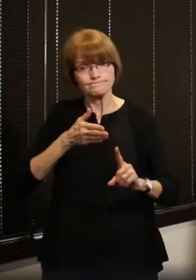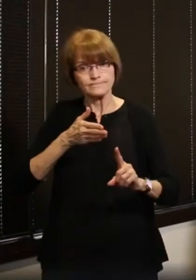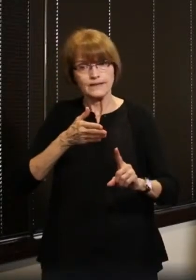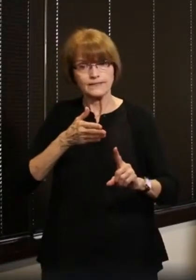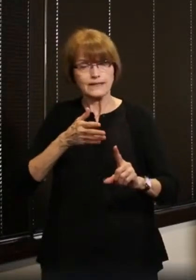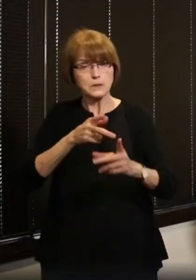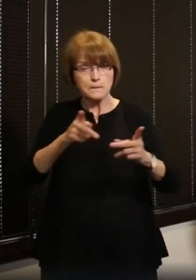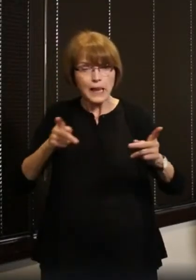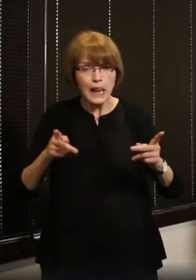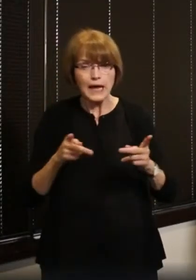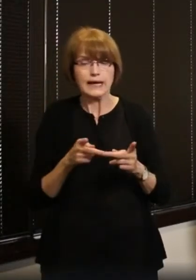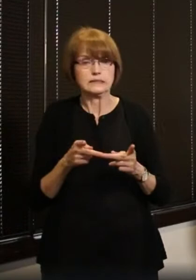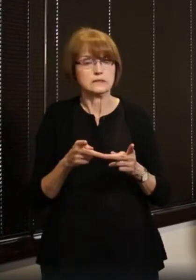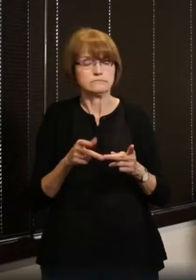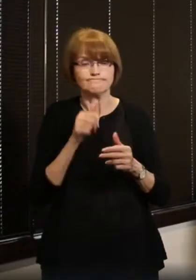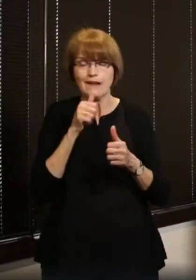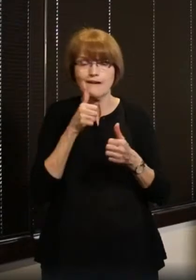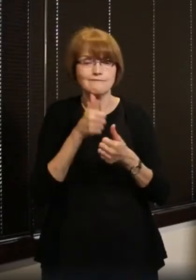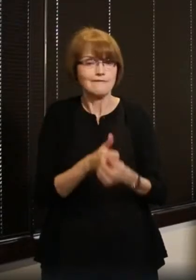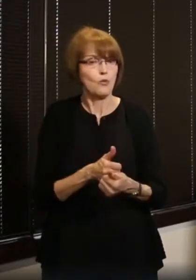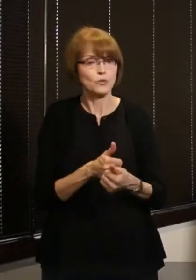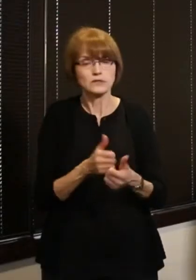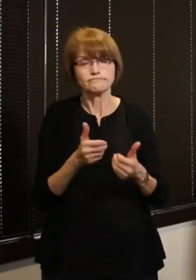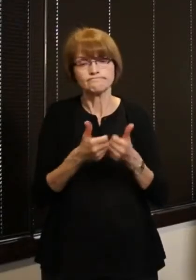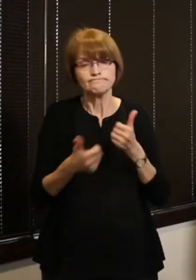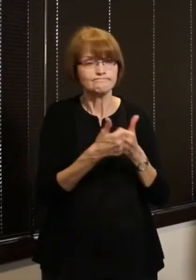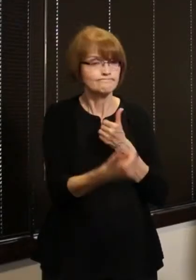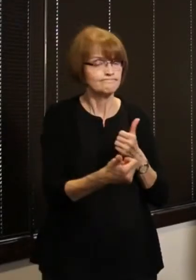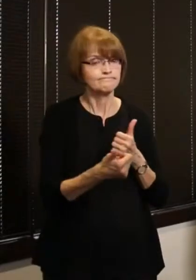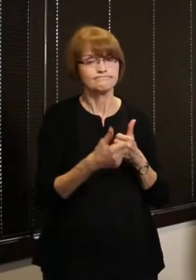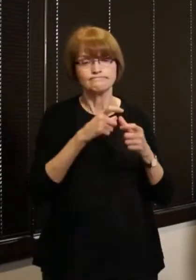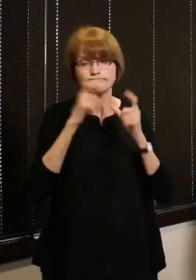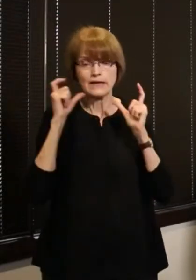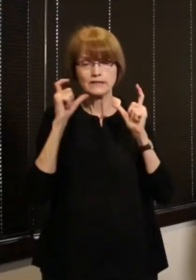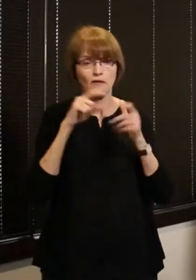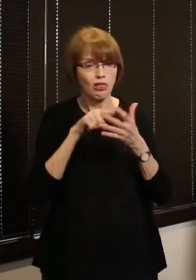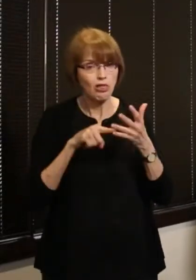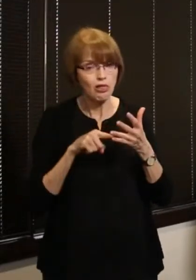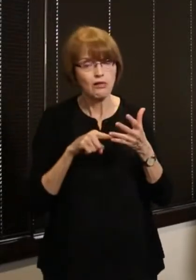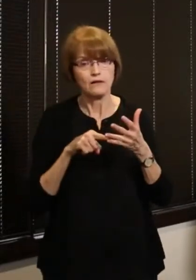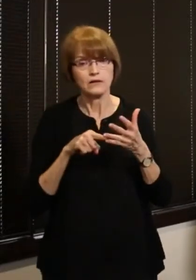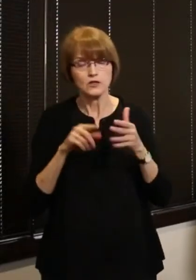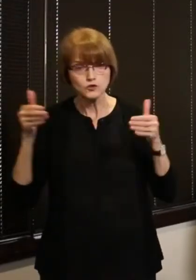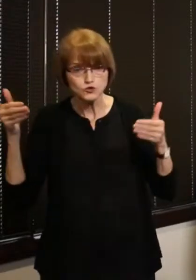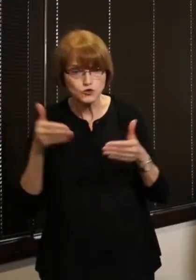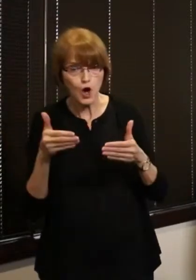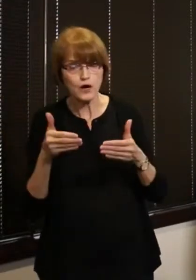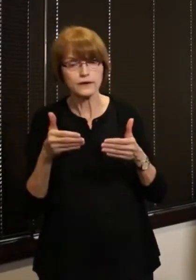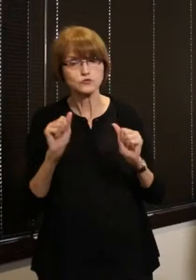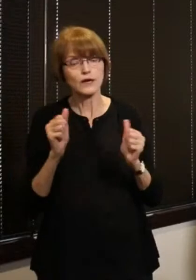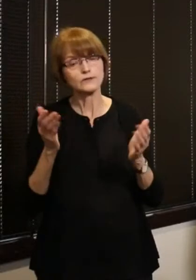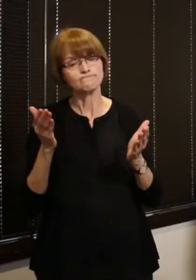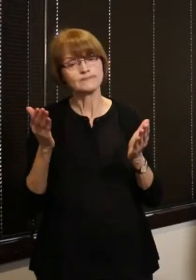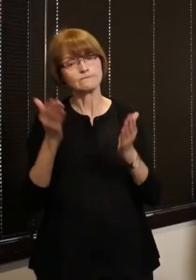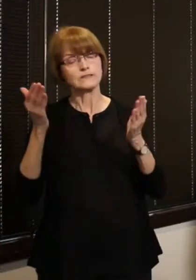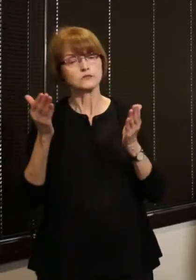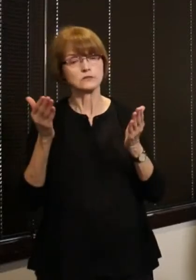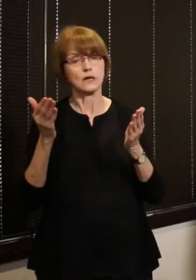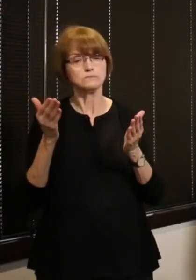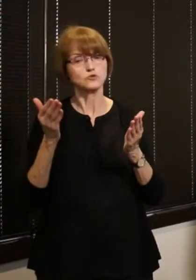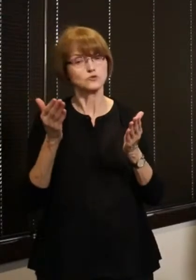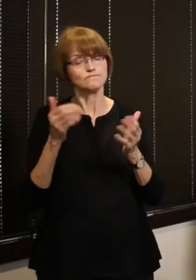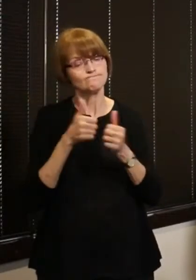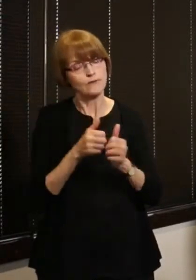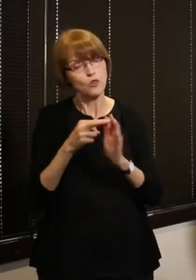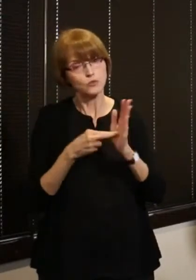that aren't practicing social distancing or mask wearing and things like that to see if they can get the transmission under